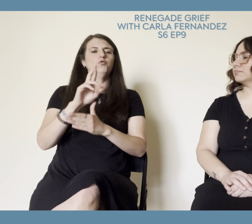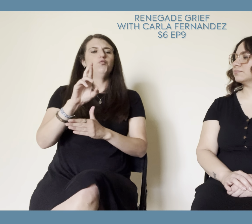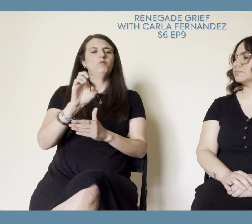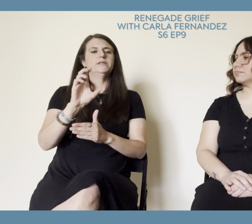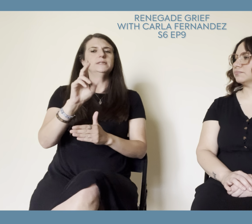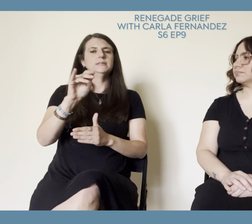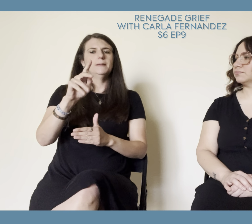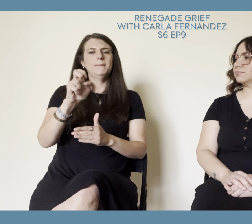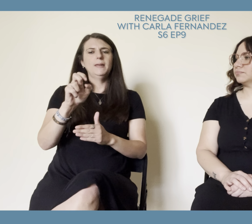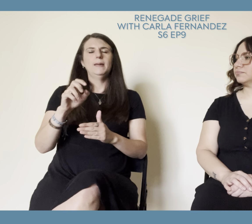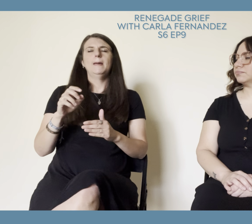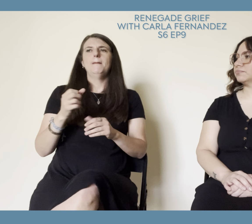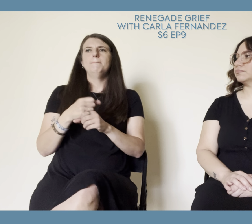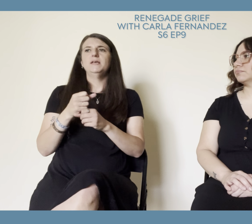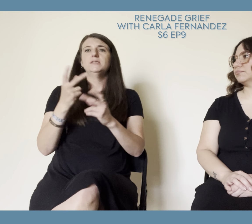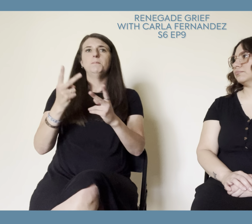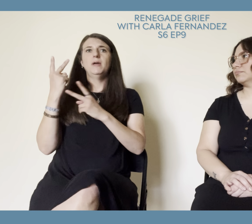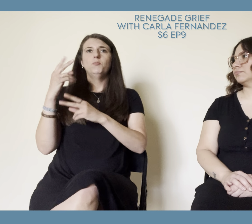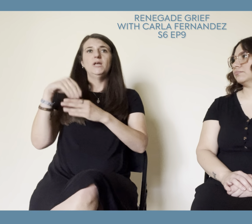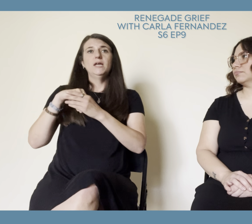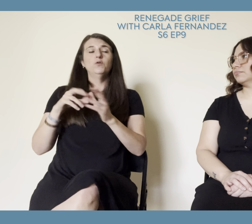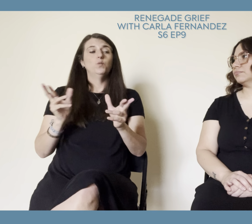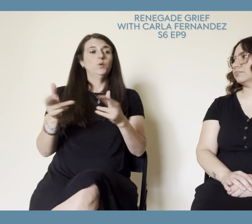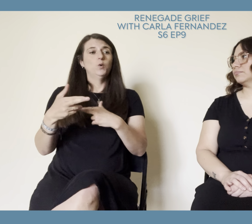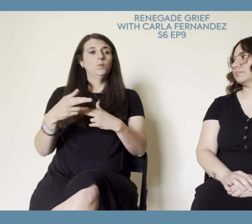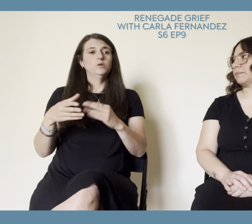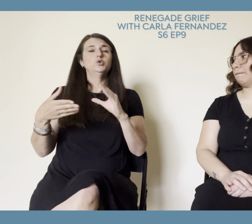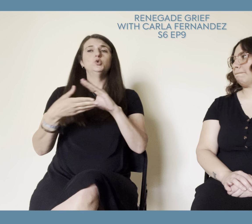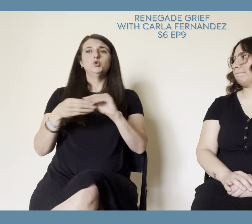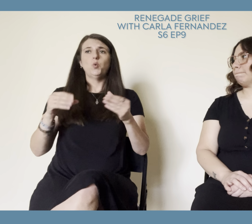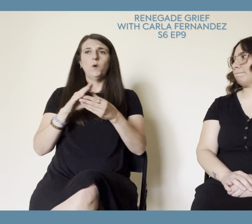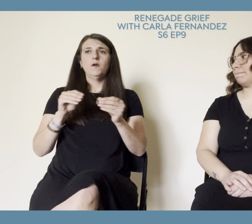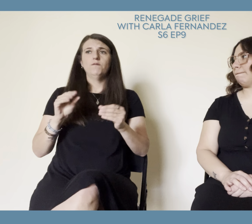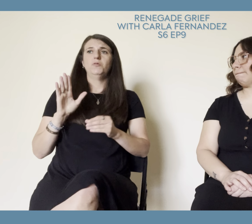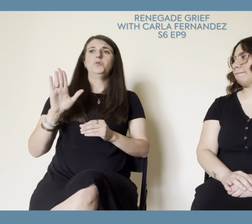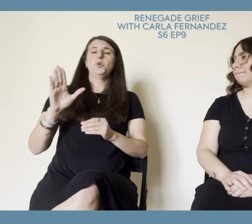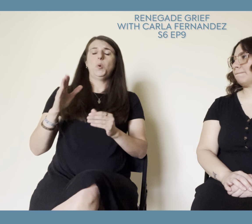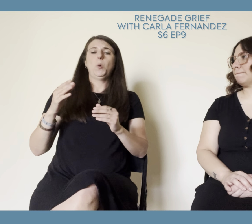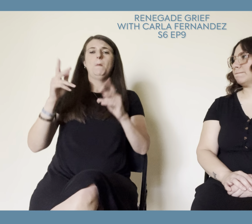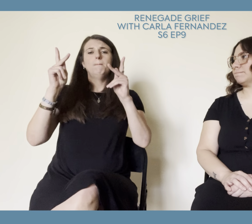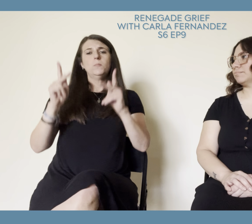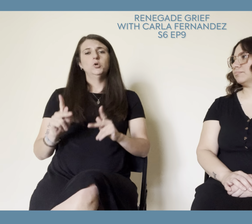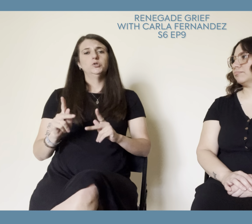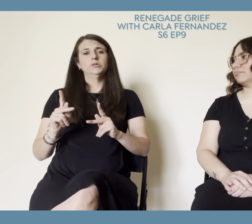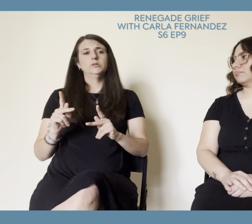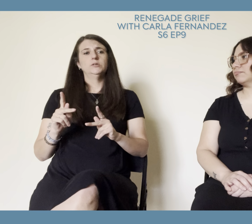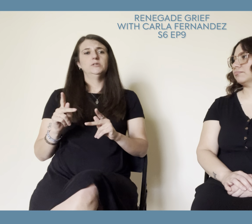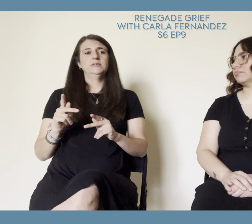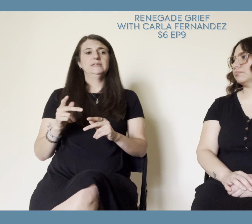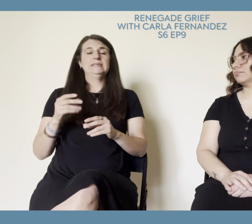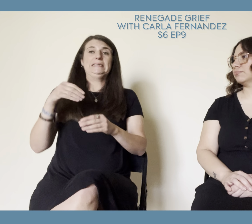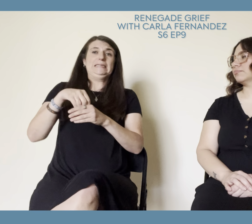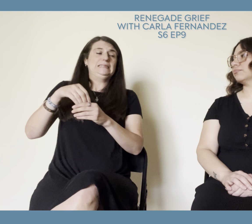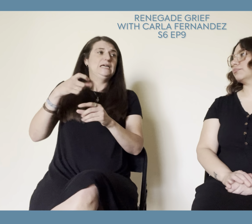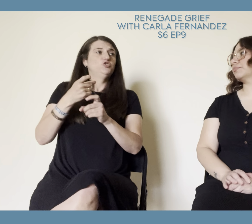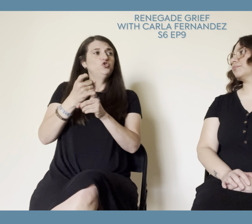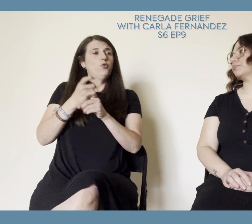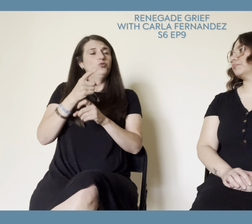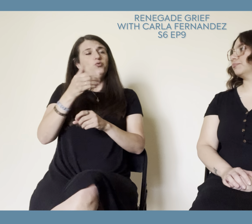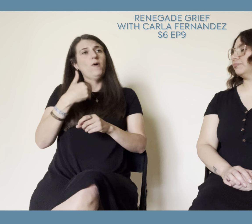into the room and tells the story of your people, of their people, of an inside joke you had with them, food